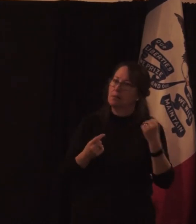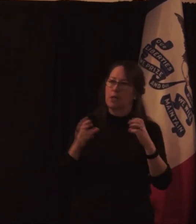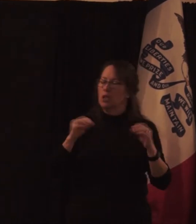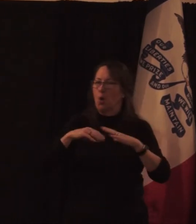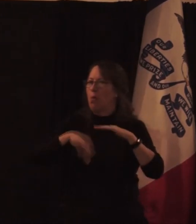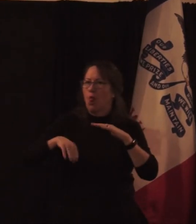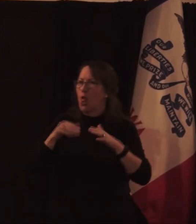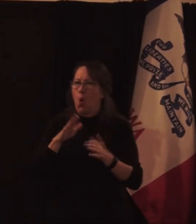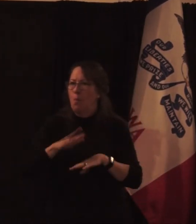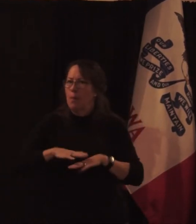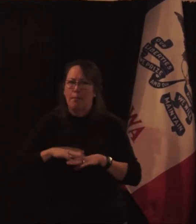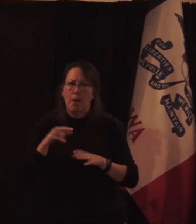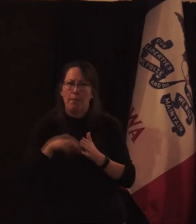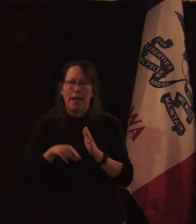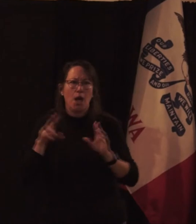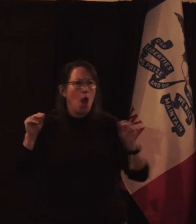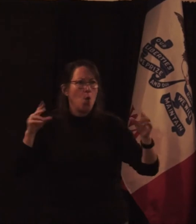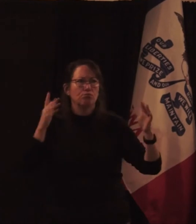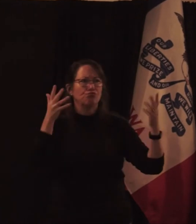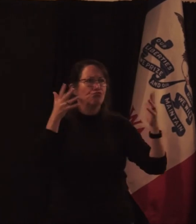sub-minimum wage at all.